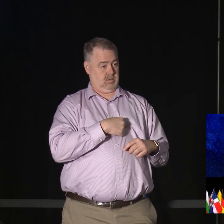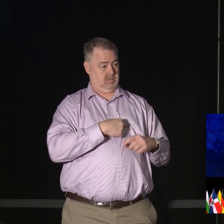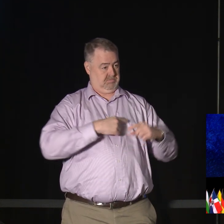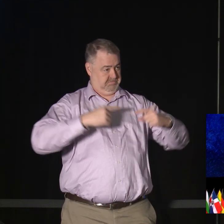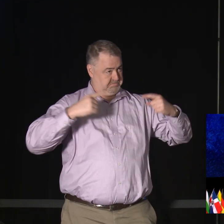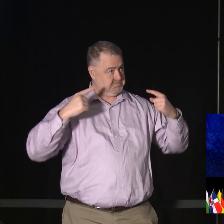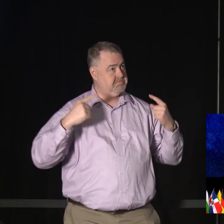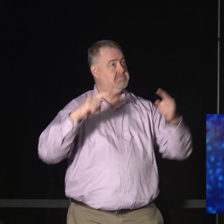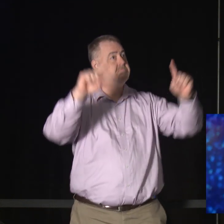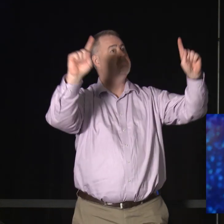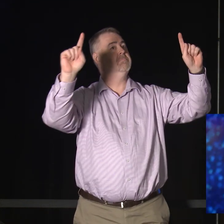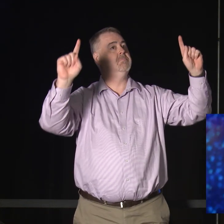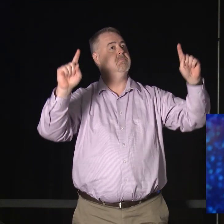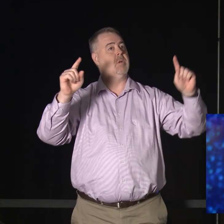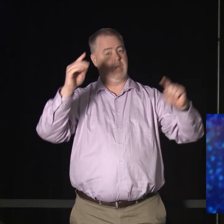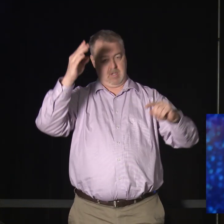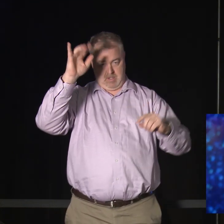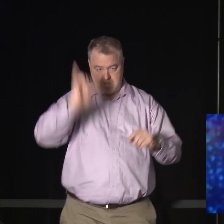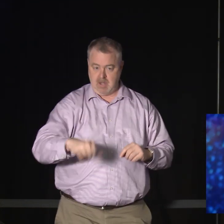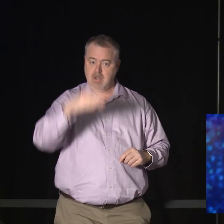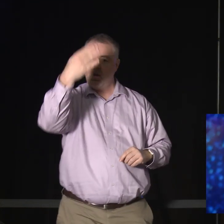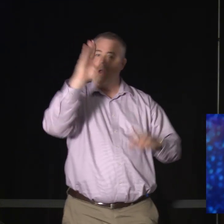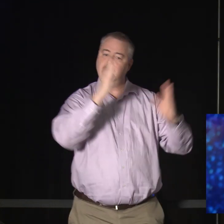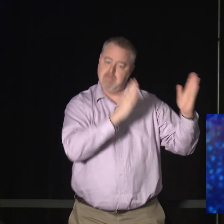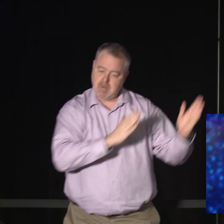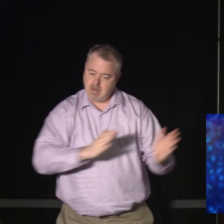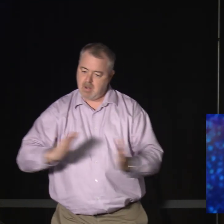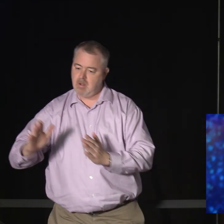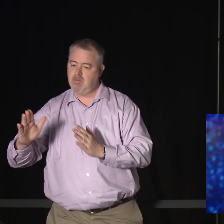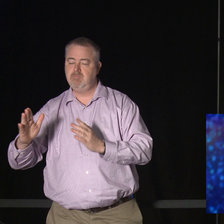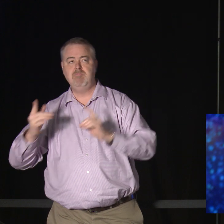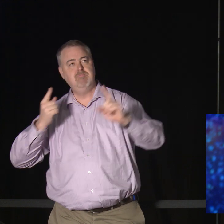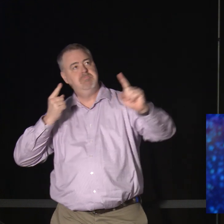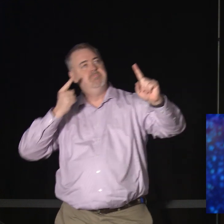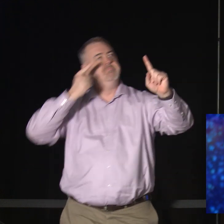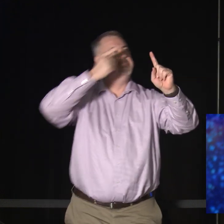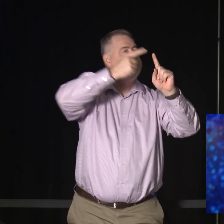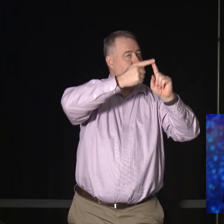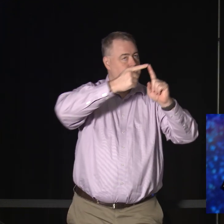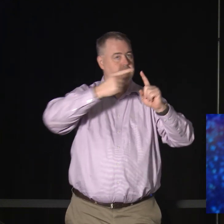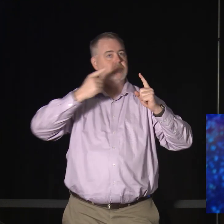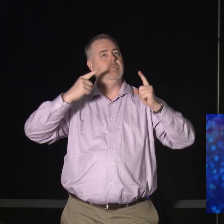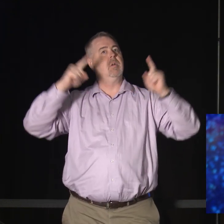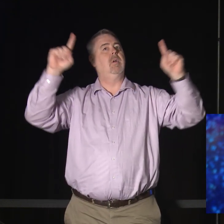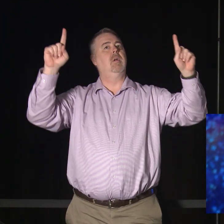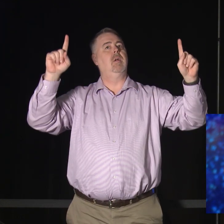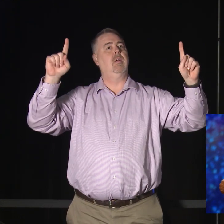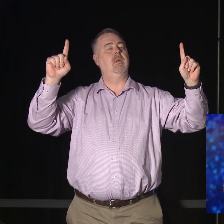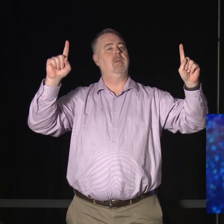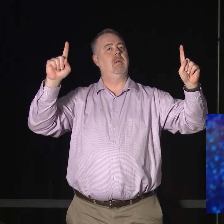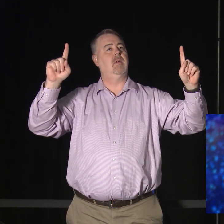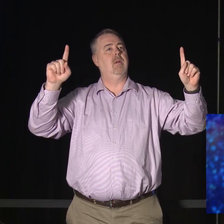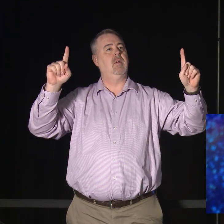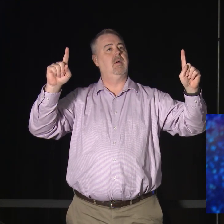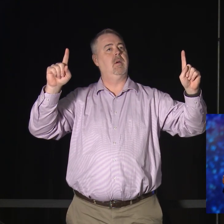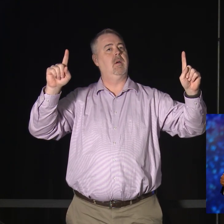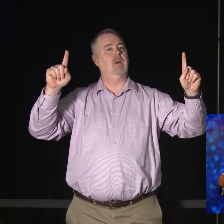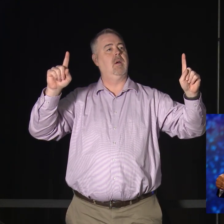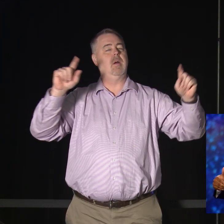we would attain and achieve, are not always necessarily gained